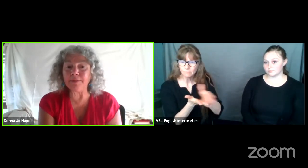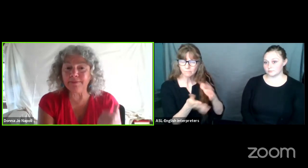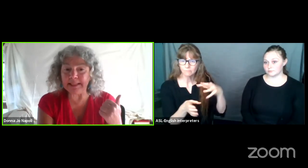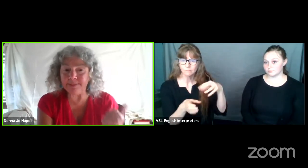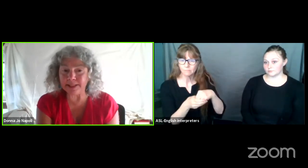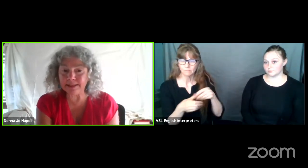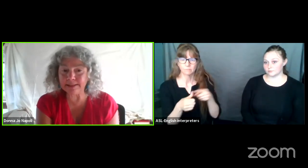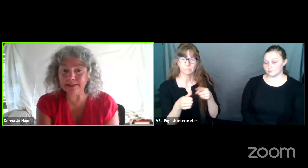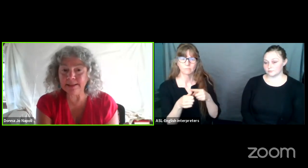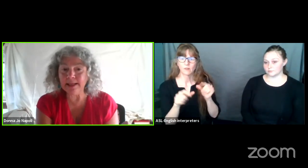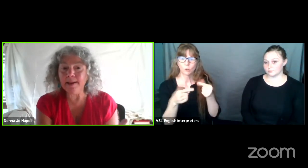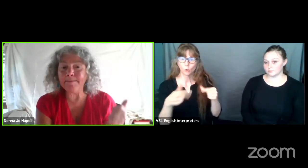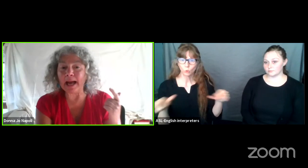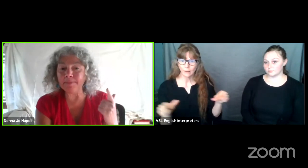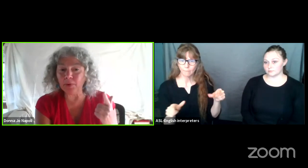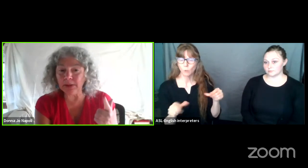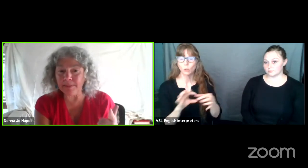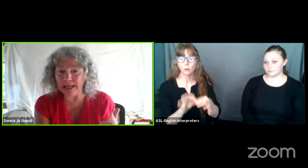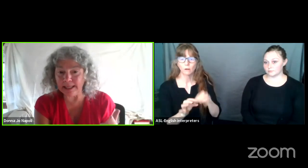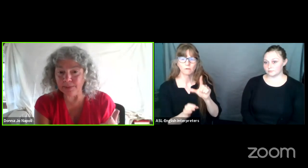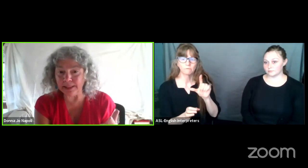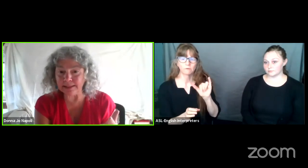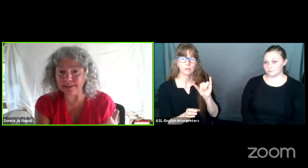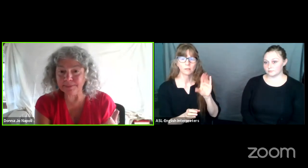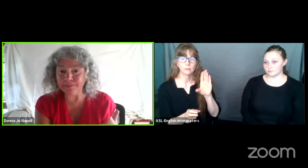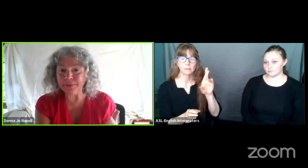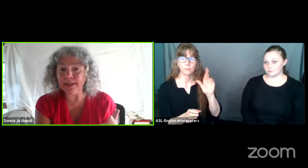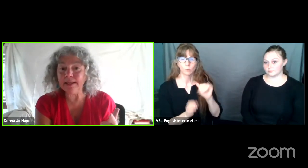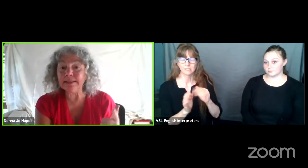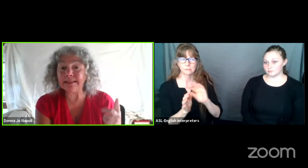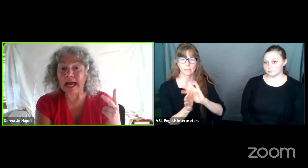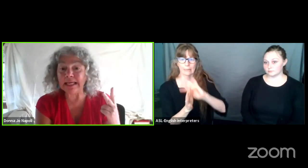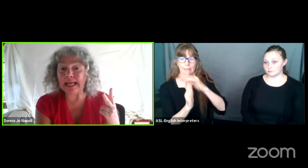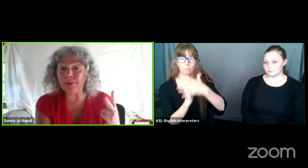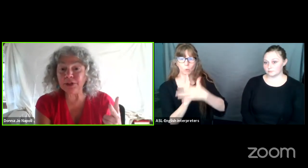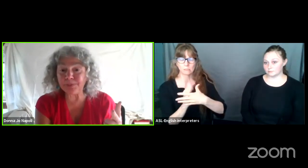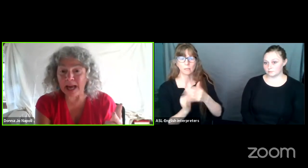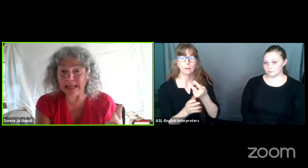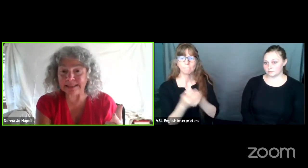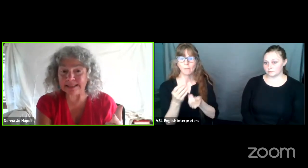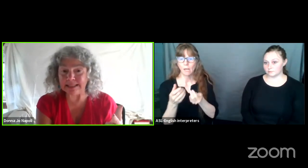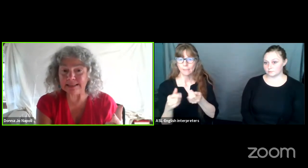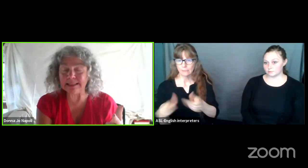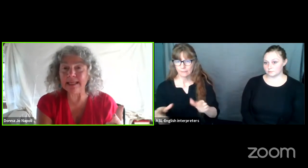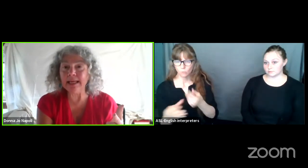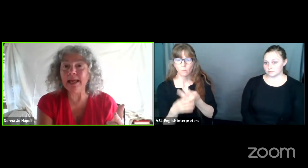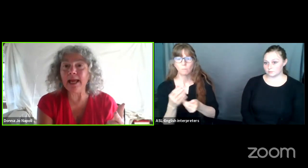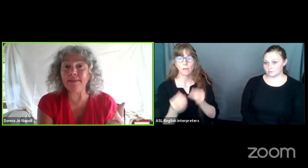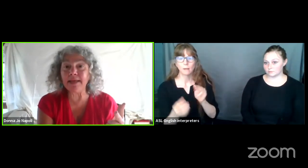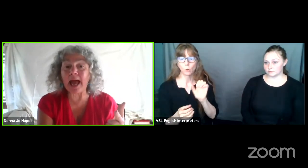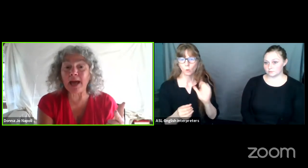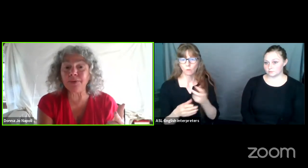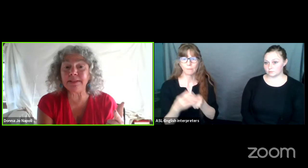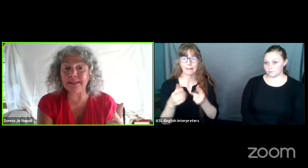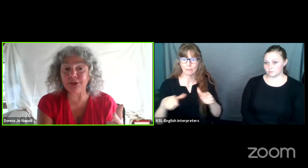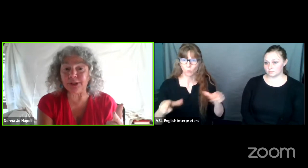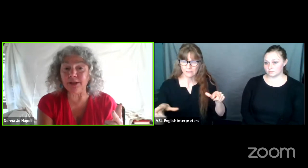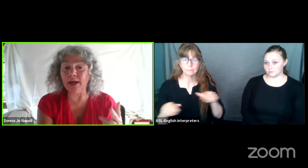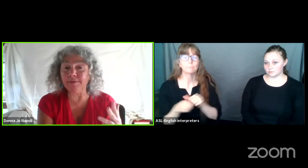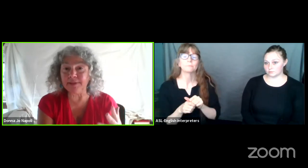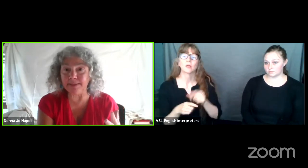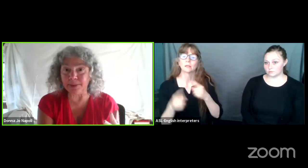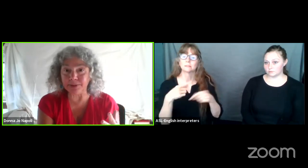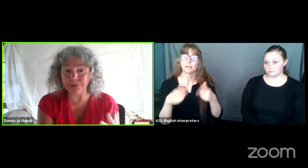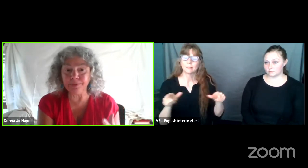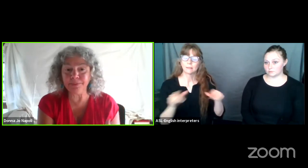the grammar of Libras, bimodal bilingualism, sign language policies, and the